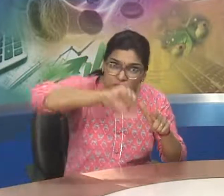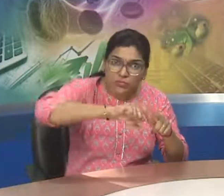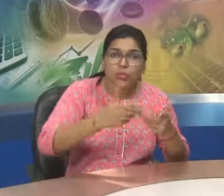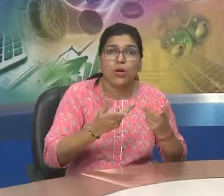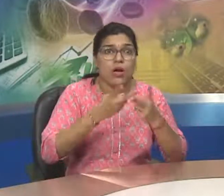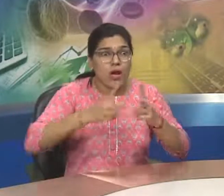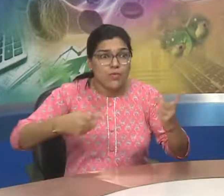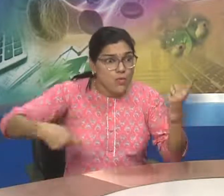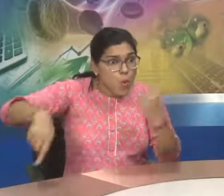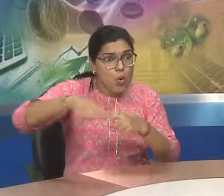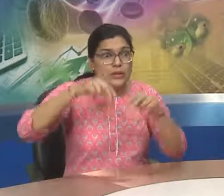Majority of